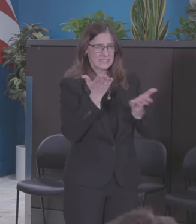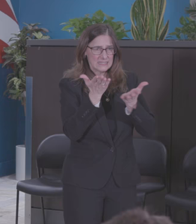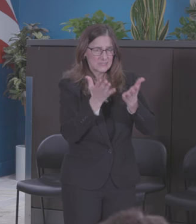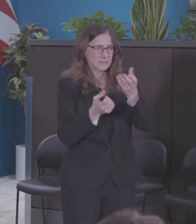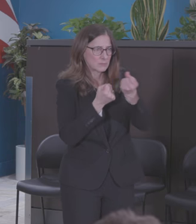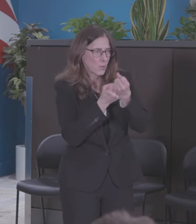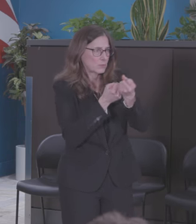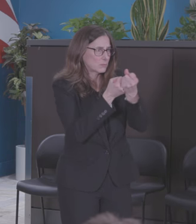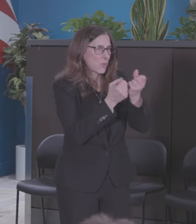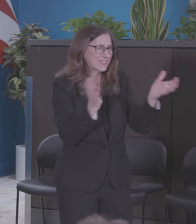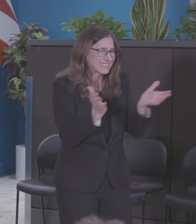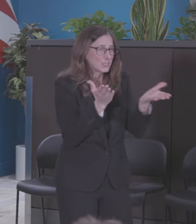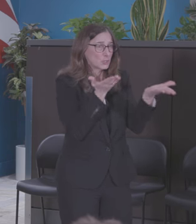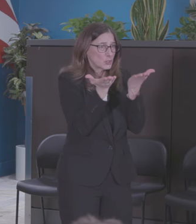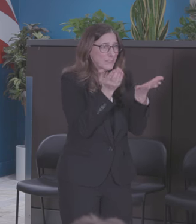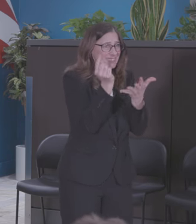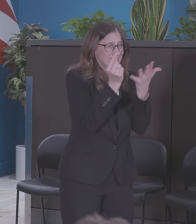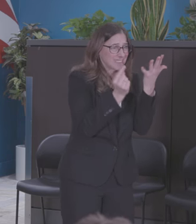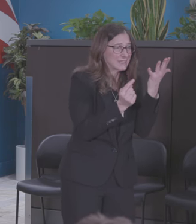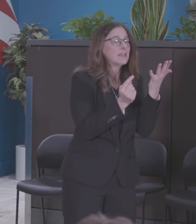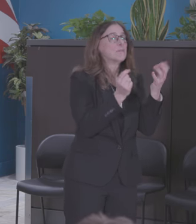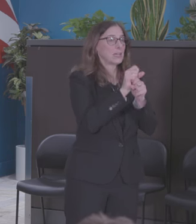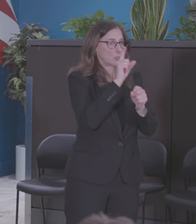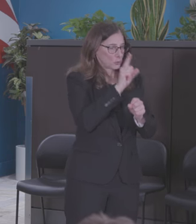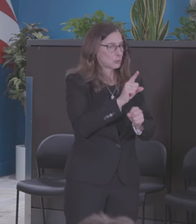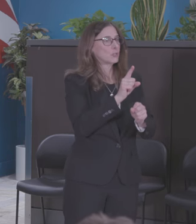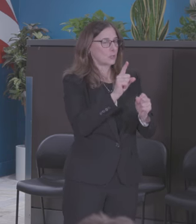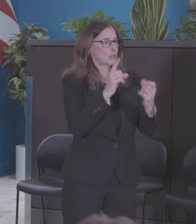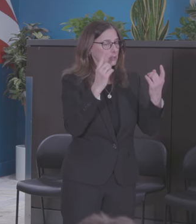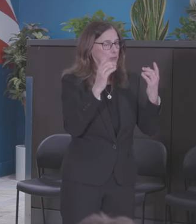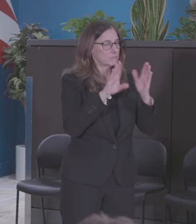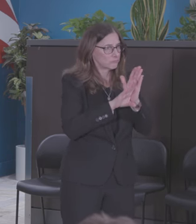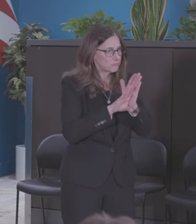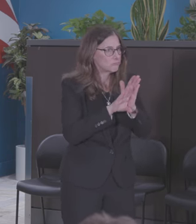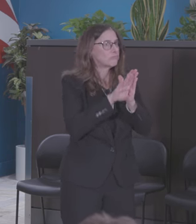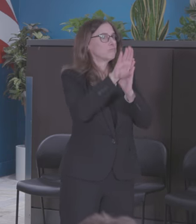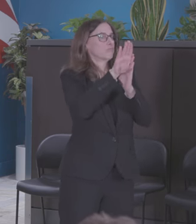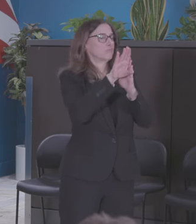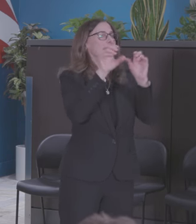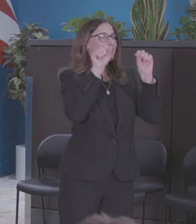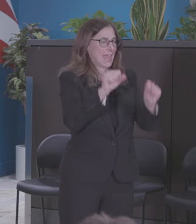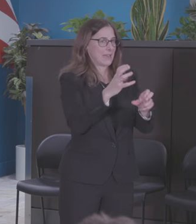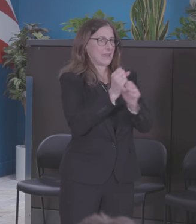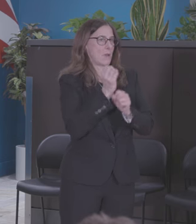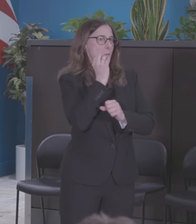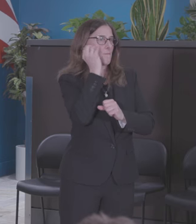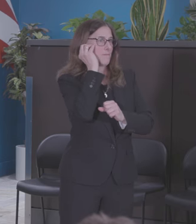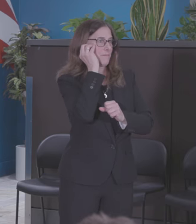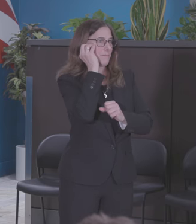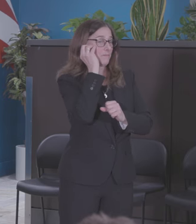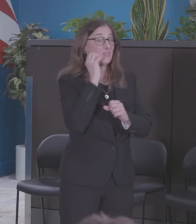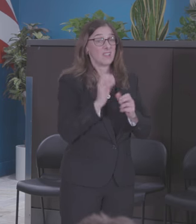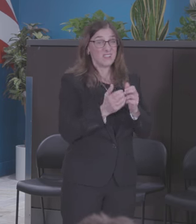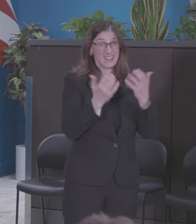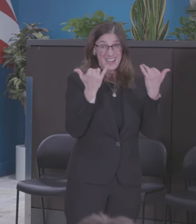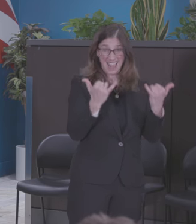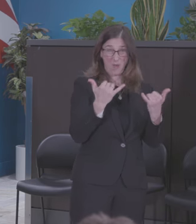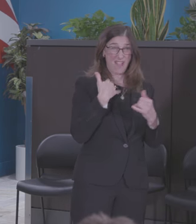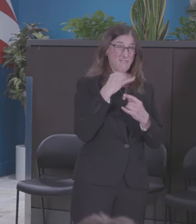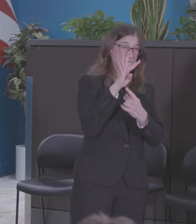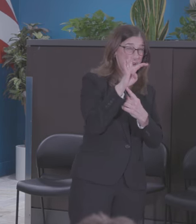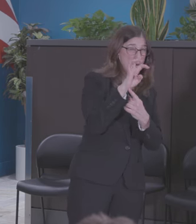count, we're talking about 545 homeless veterans, the majority living in transitional